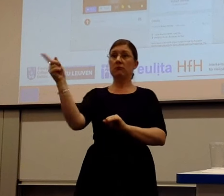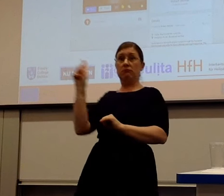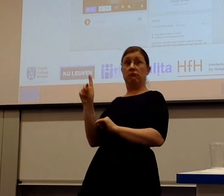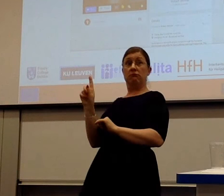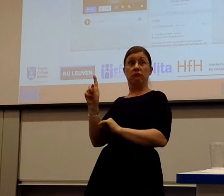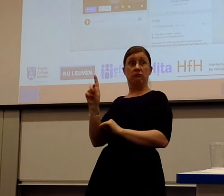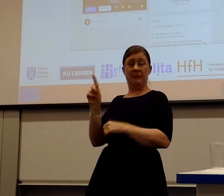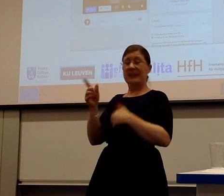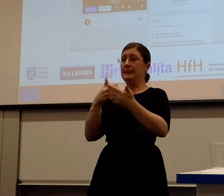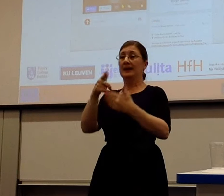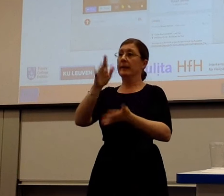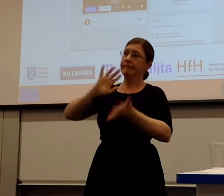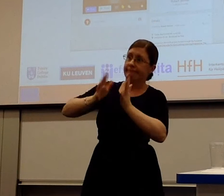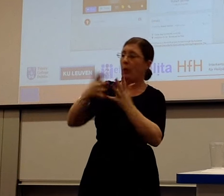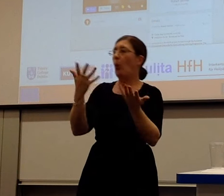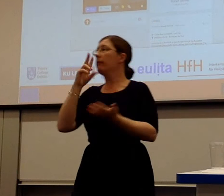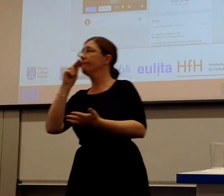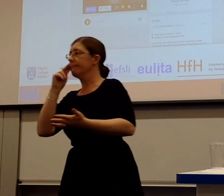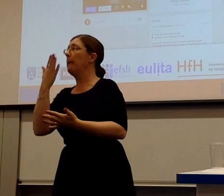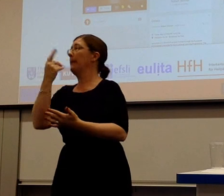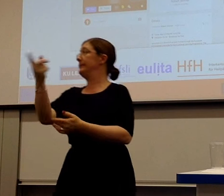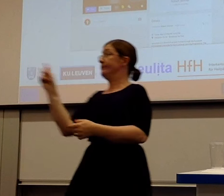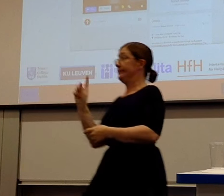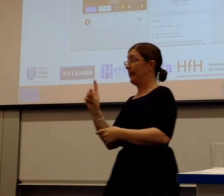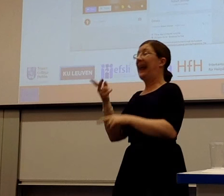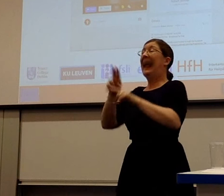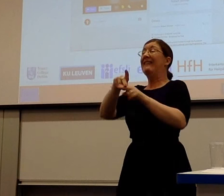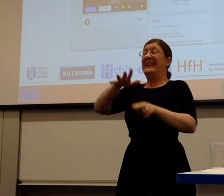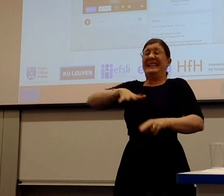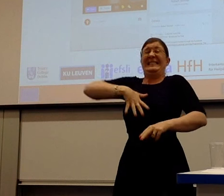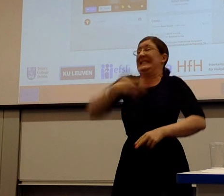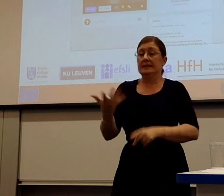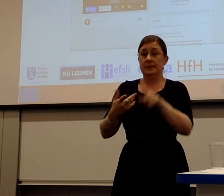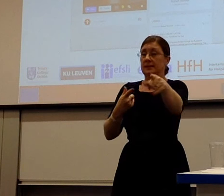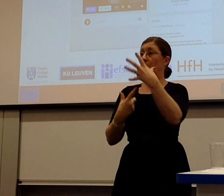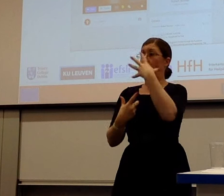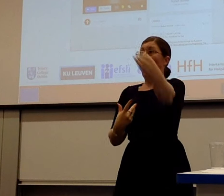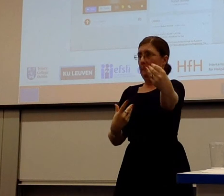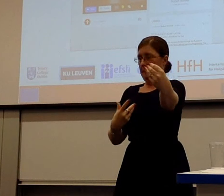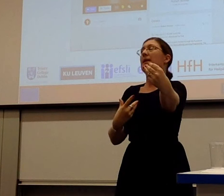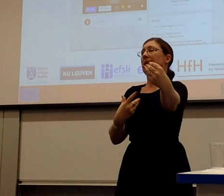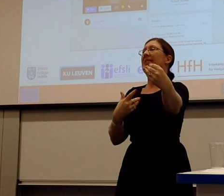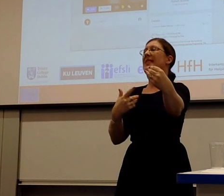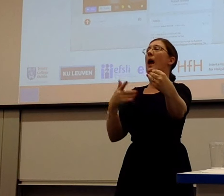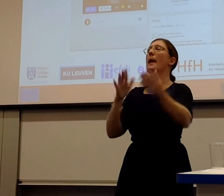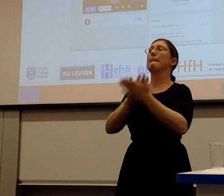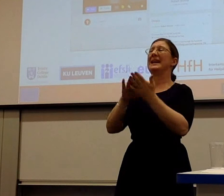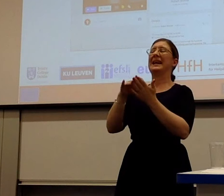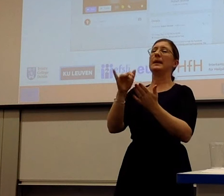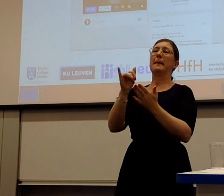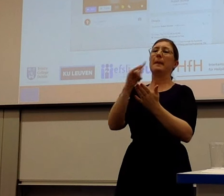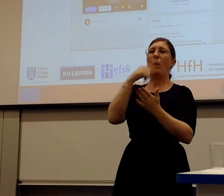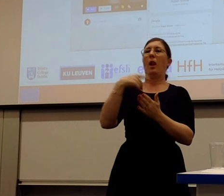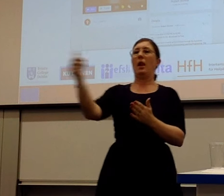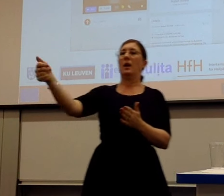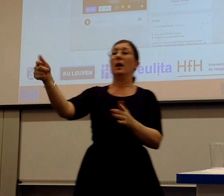open up for the audience, it means if you don't want to be on live stream, then please let us know, and then we can relay your questions so that you're not